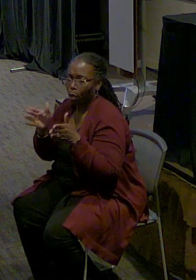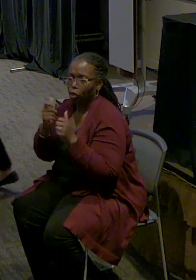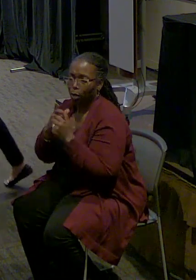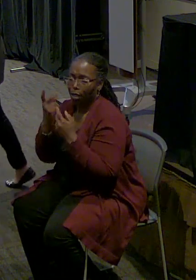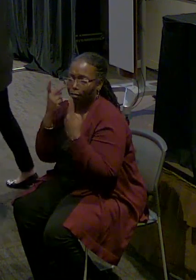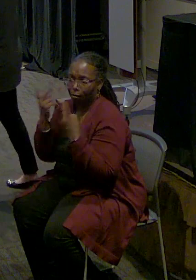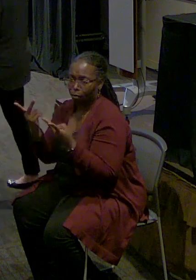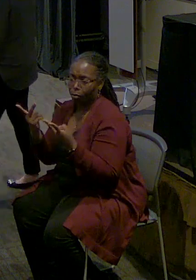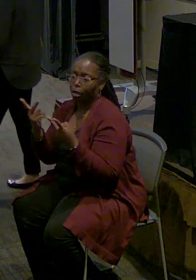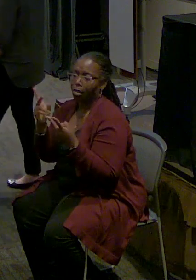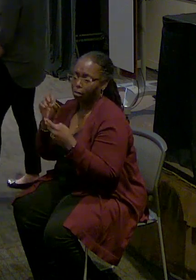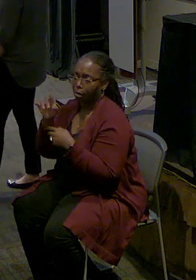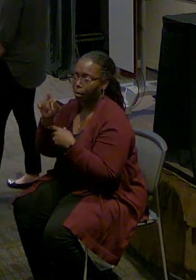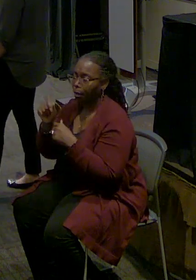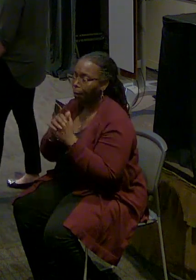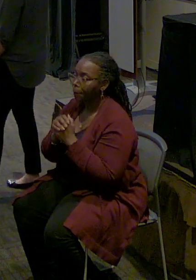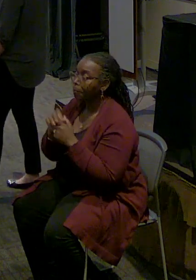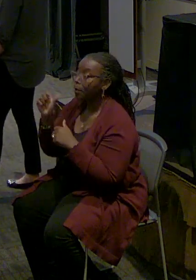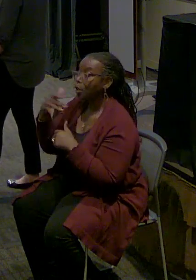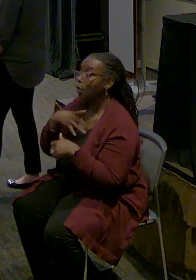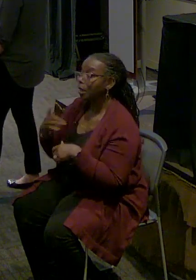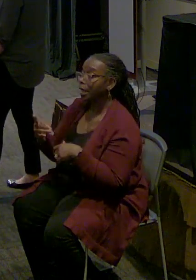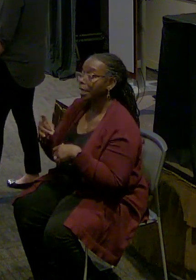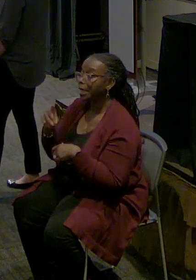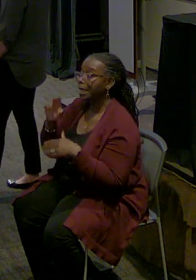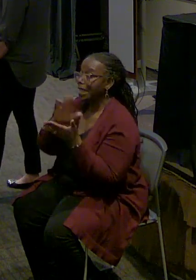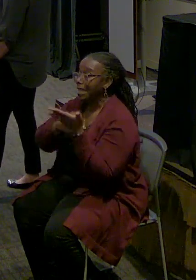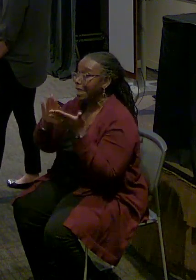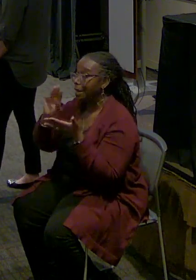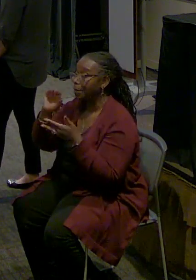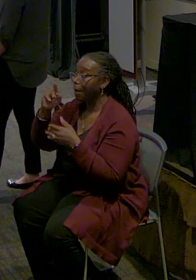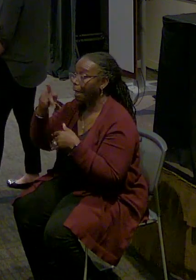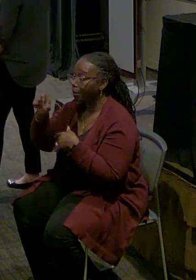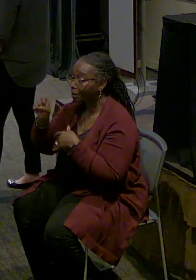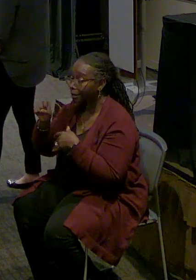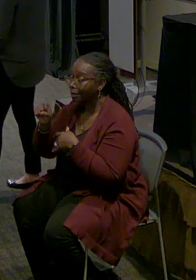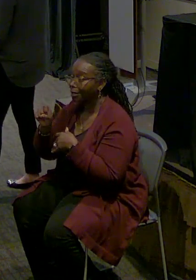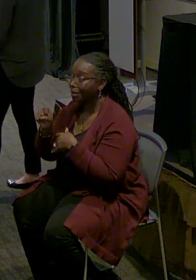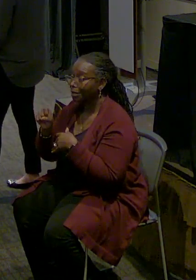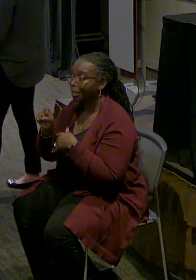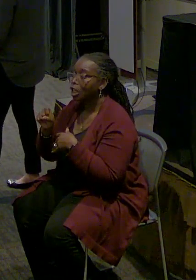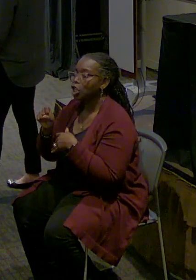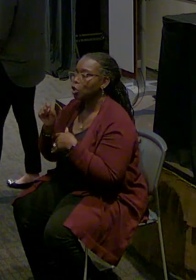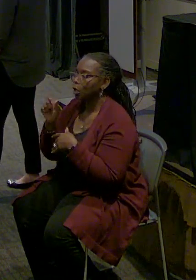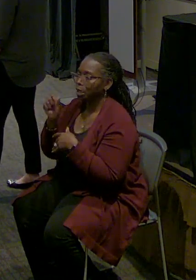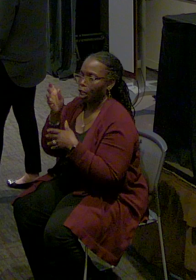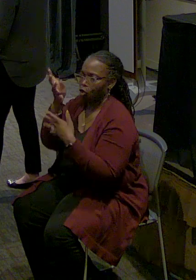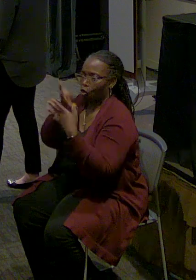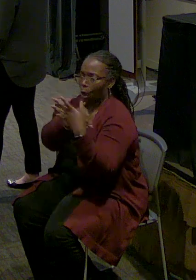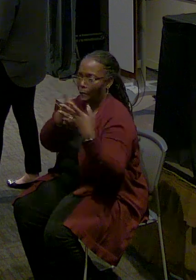visualize the data. Another one that we like is heat maps. And you can certainly take graphs or